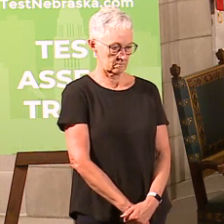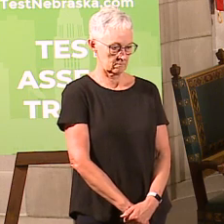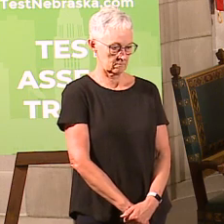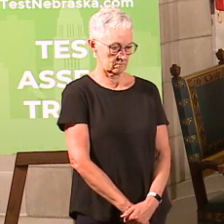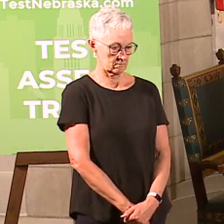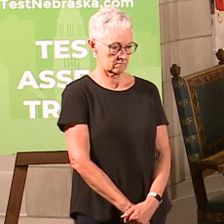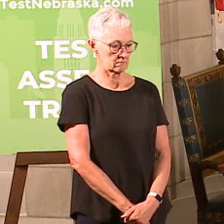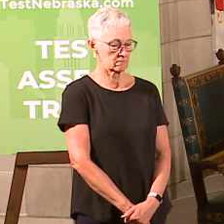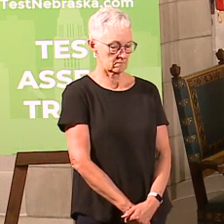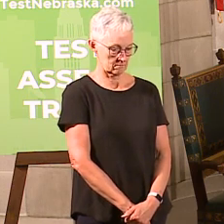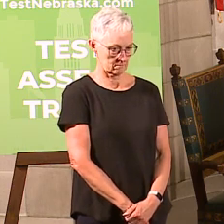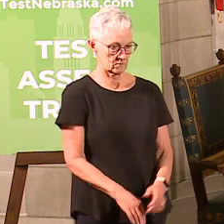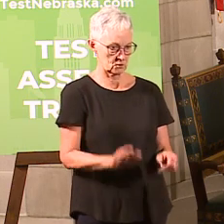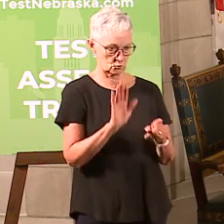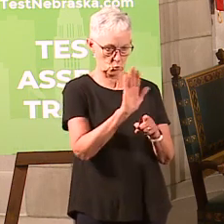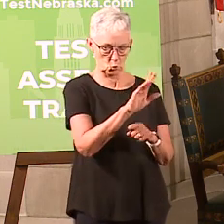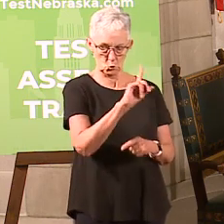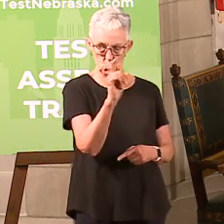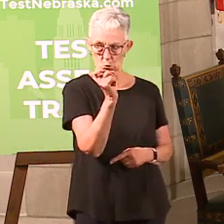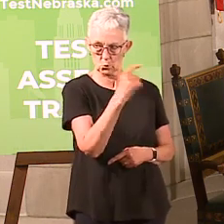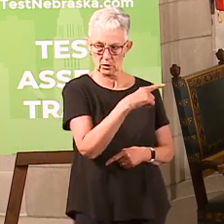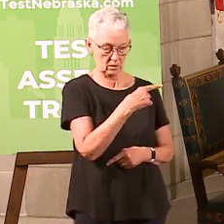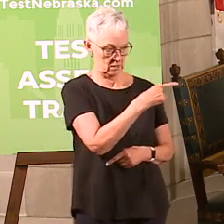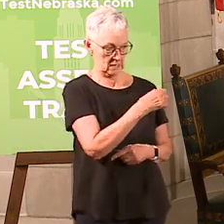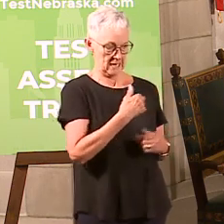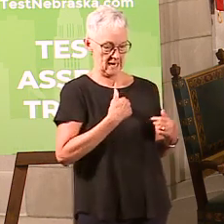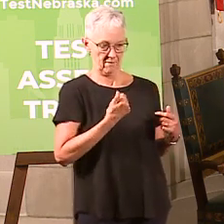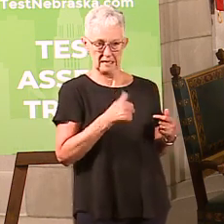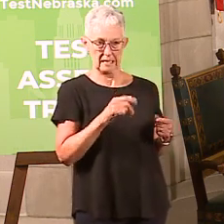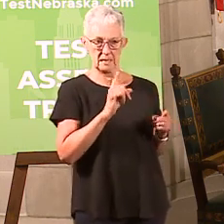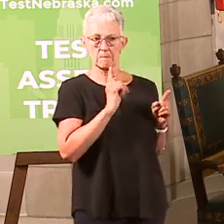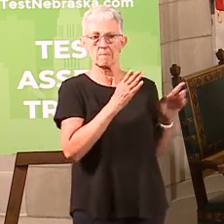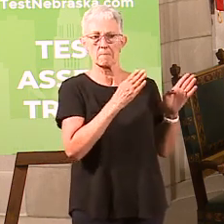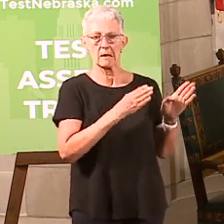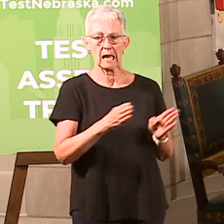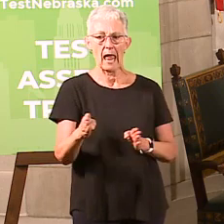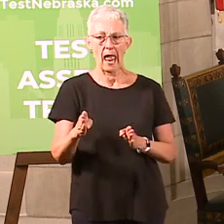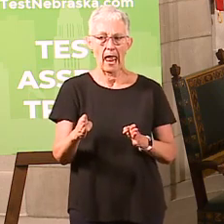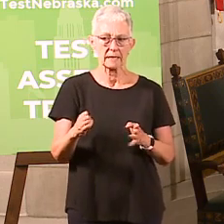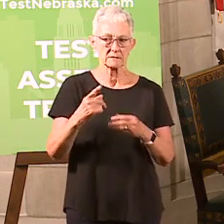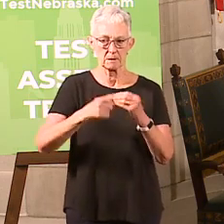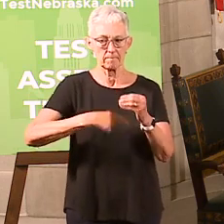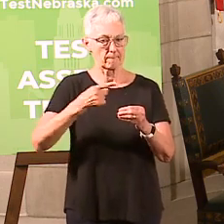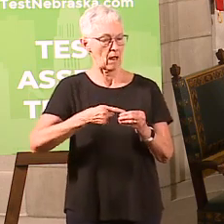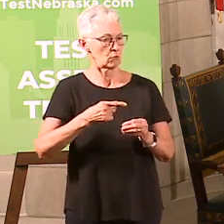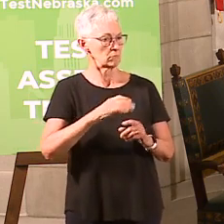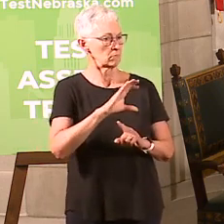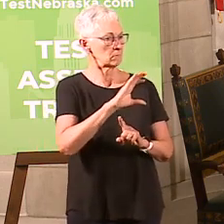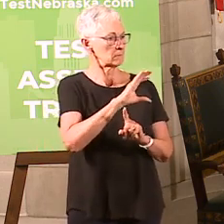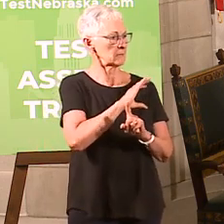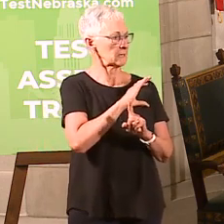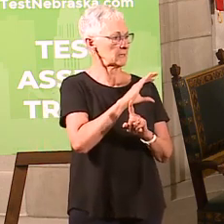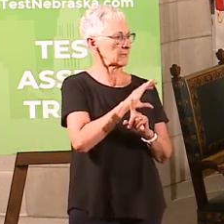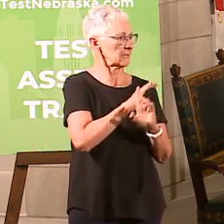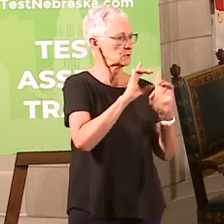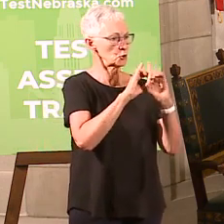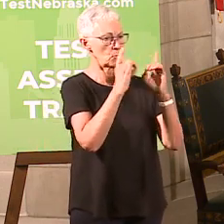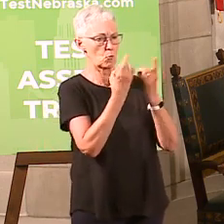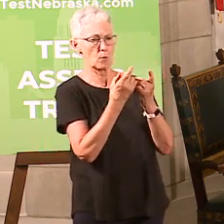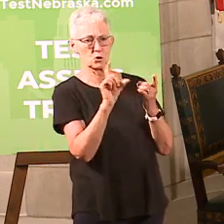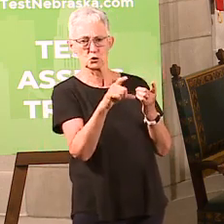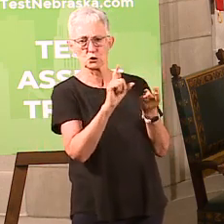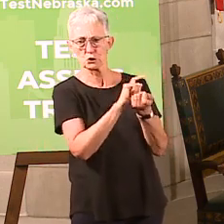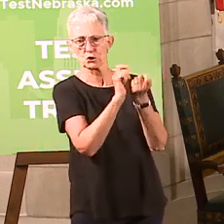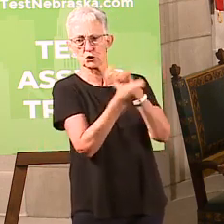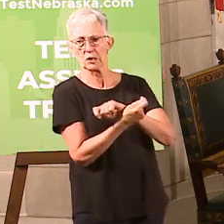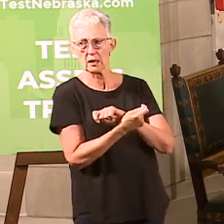streets? Yeah, so the question was, do I have any plans with regard to police reform? There's been a number of suggestions through the legislative